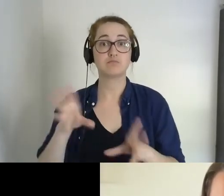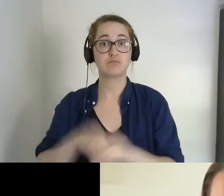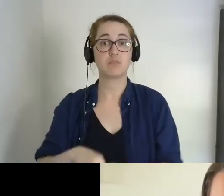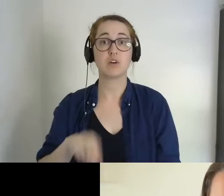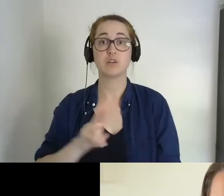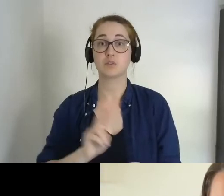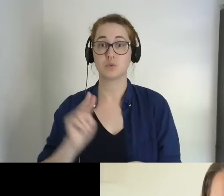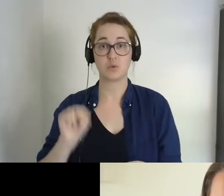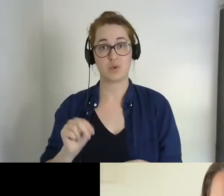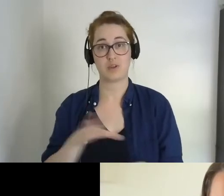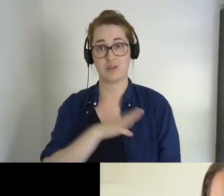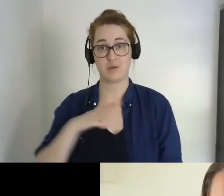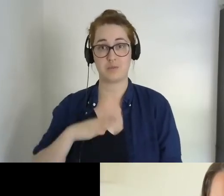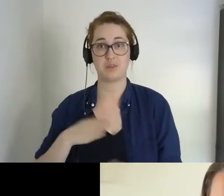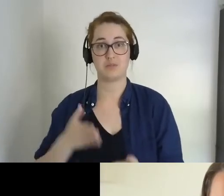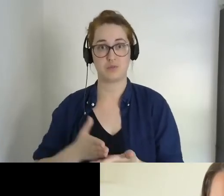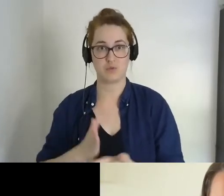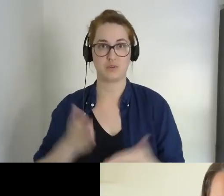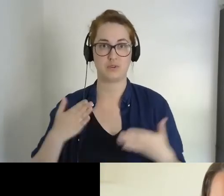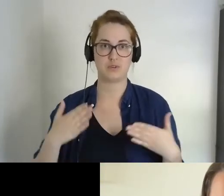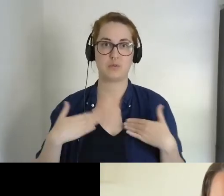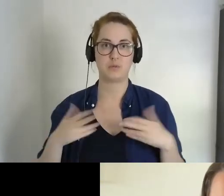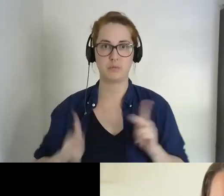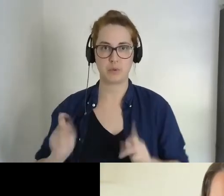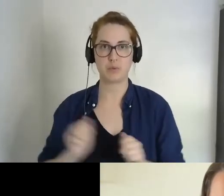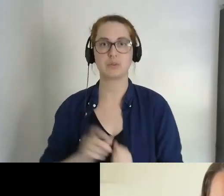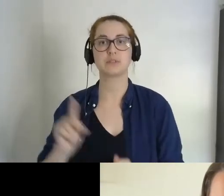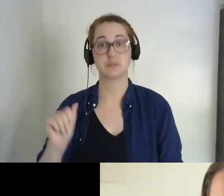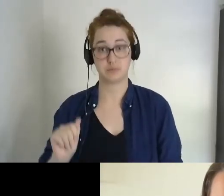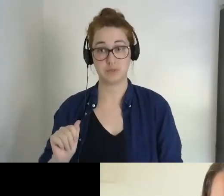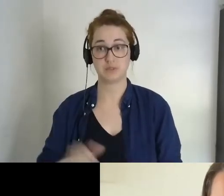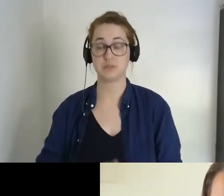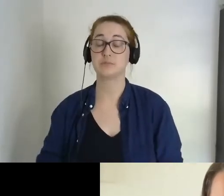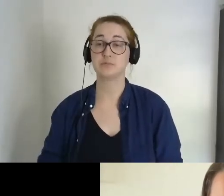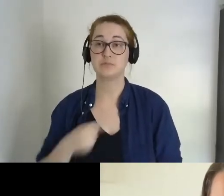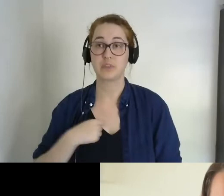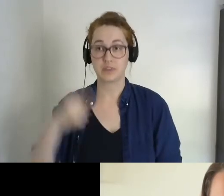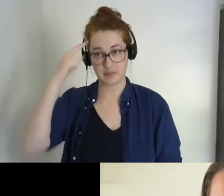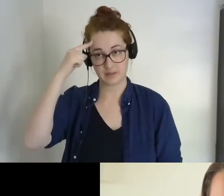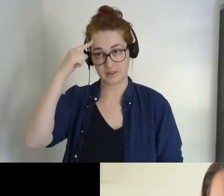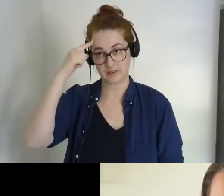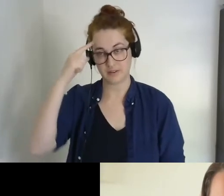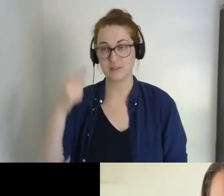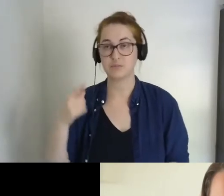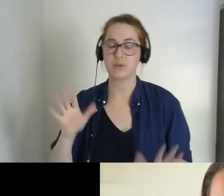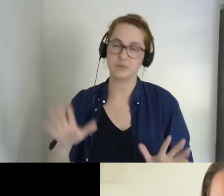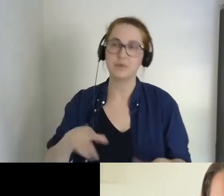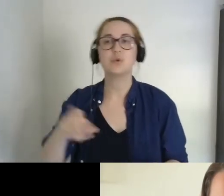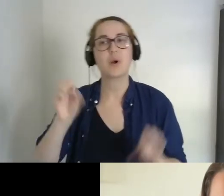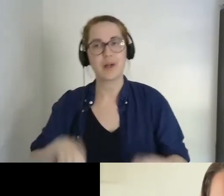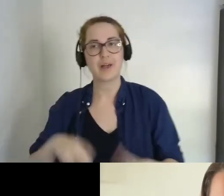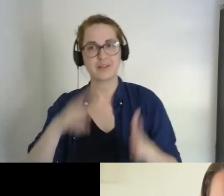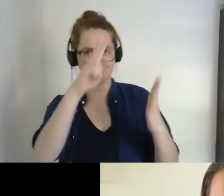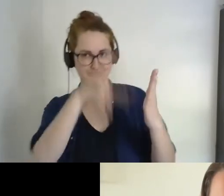with Disabilities. I think that one of the things, and you can read more, but I know we want